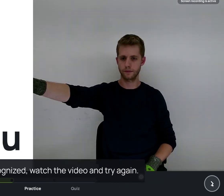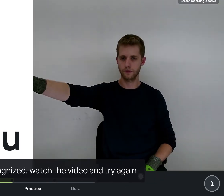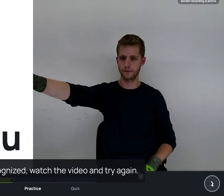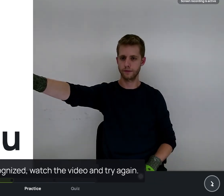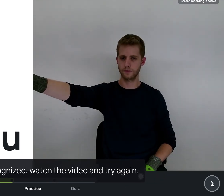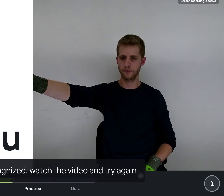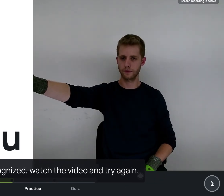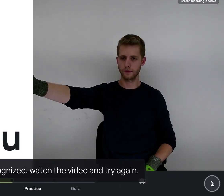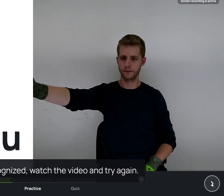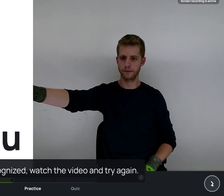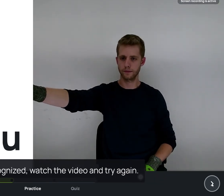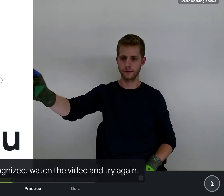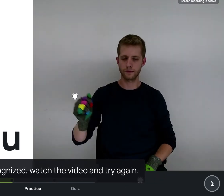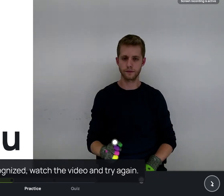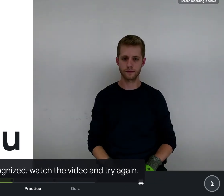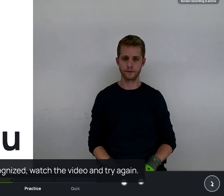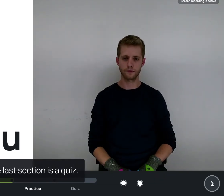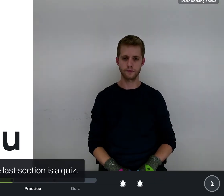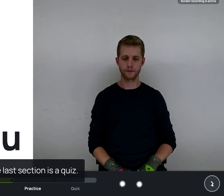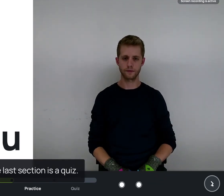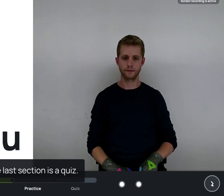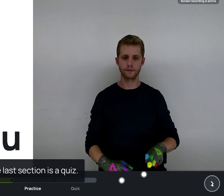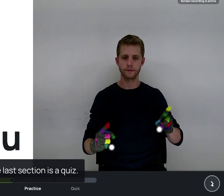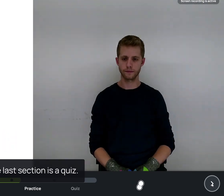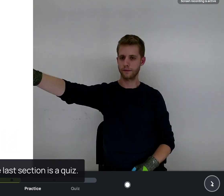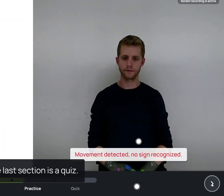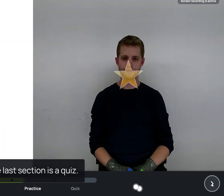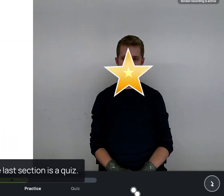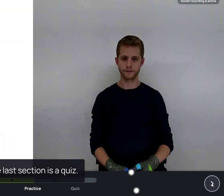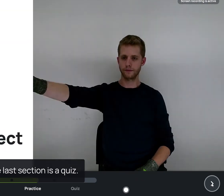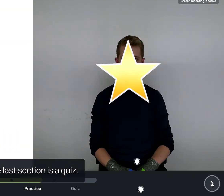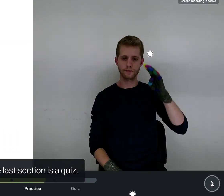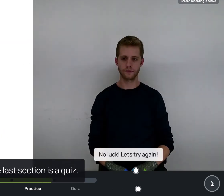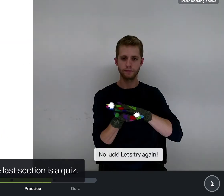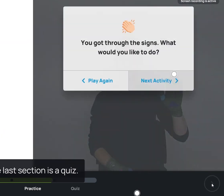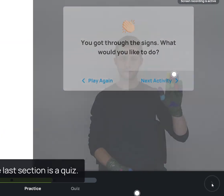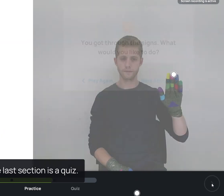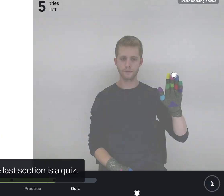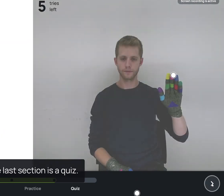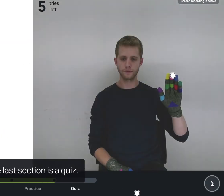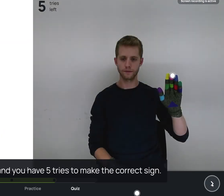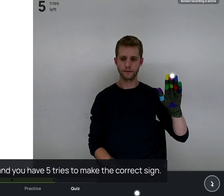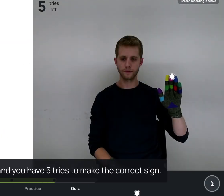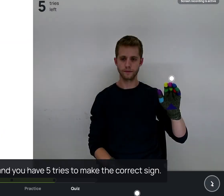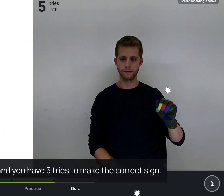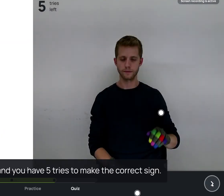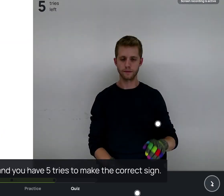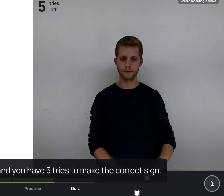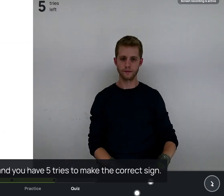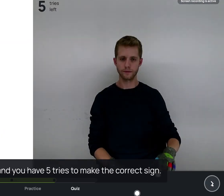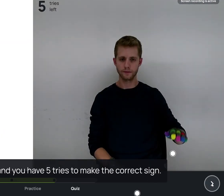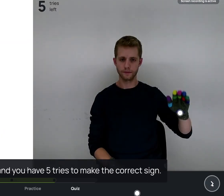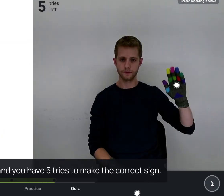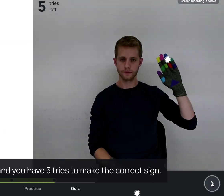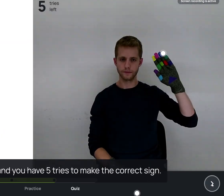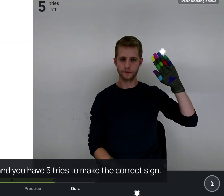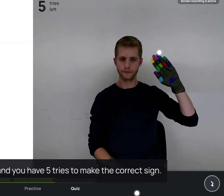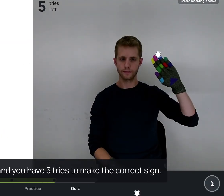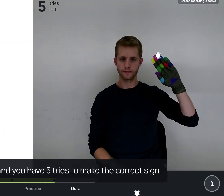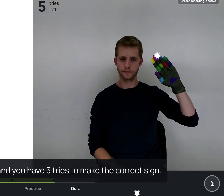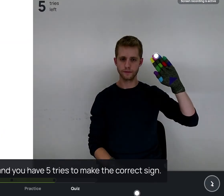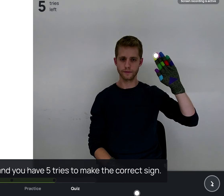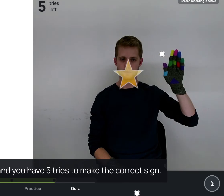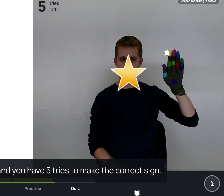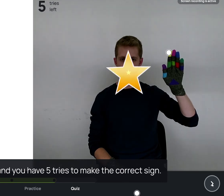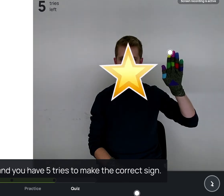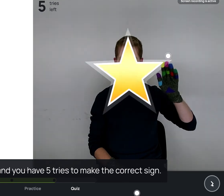recognized, watch the video and try again. The last section is a quiz. You won't have any hints, and you